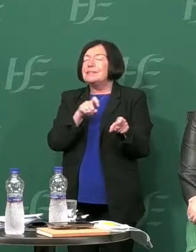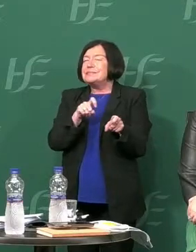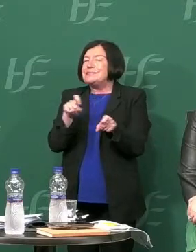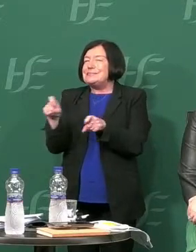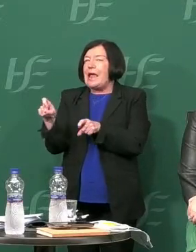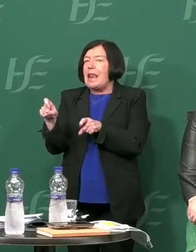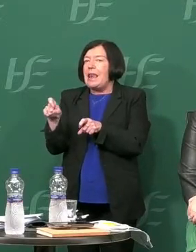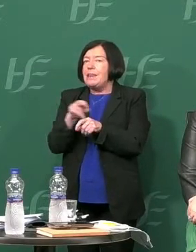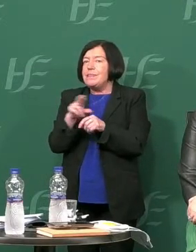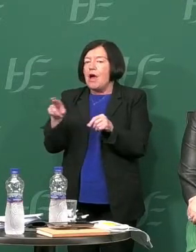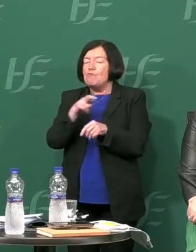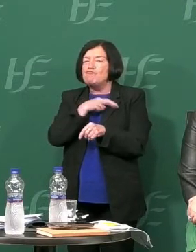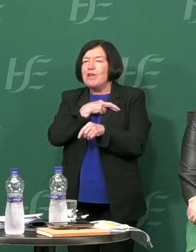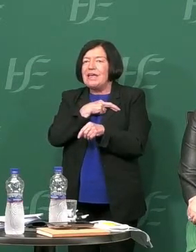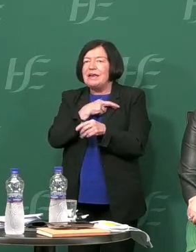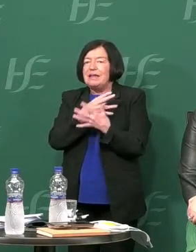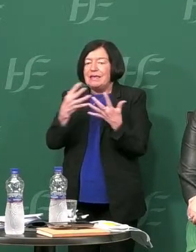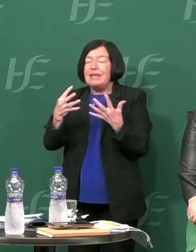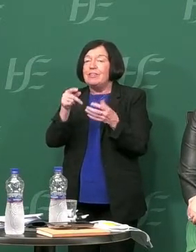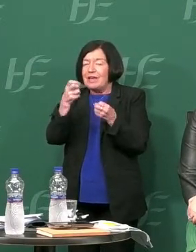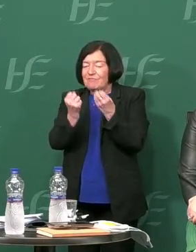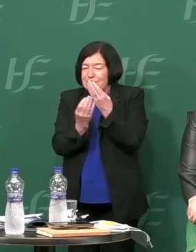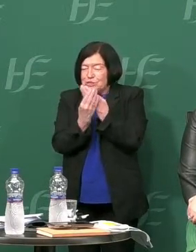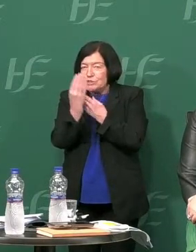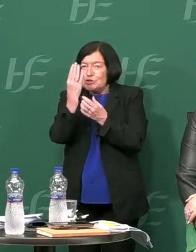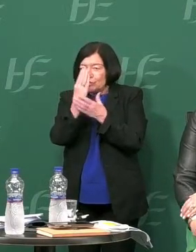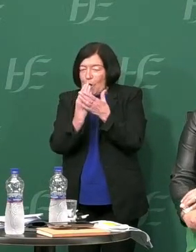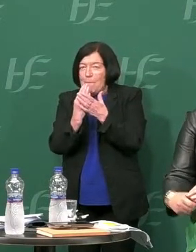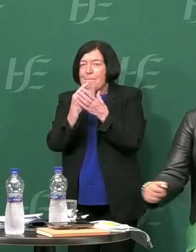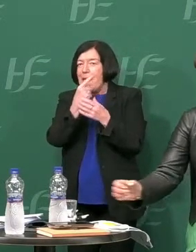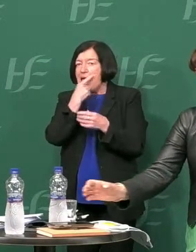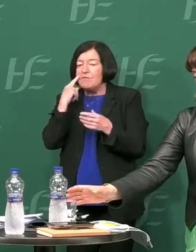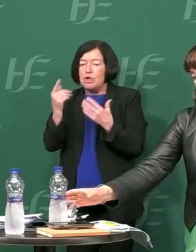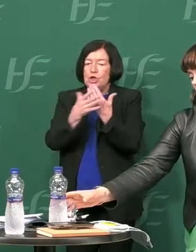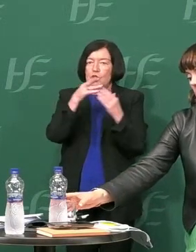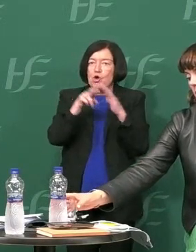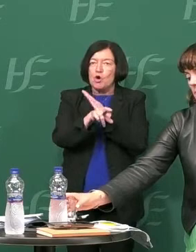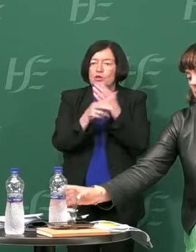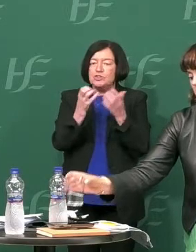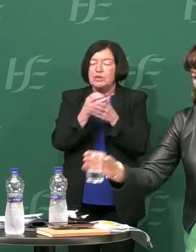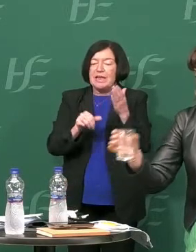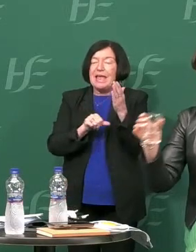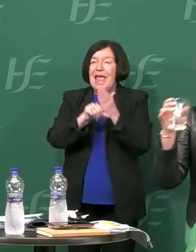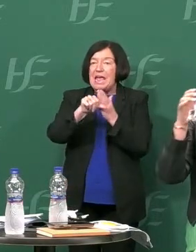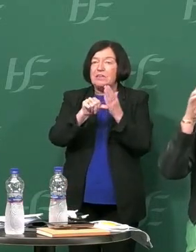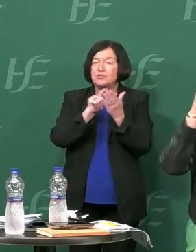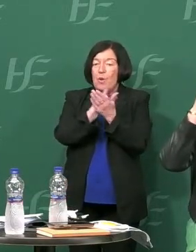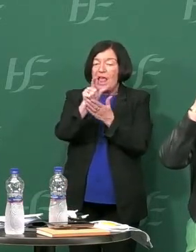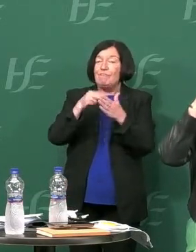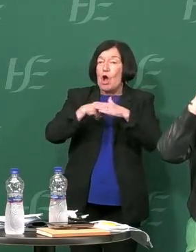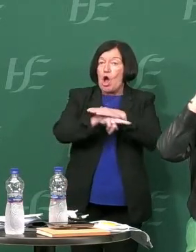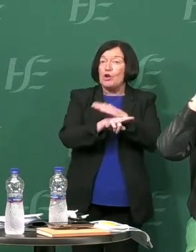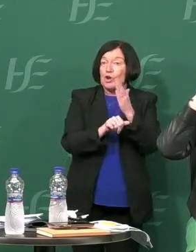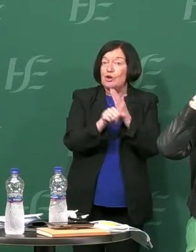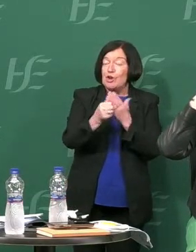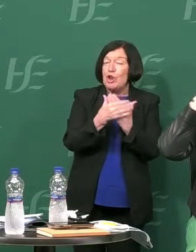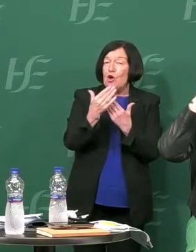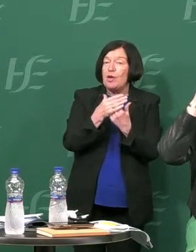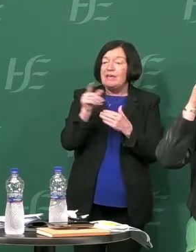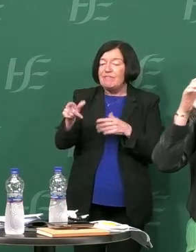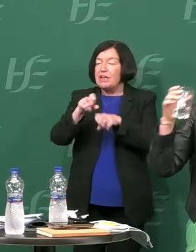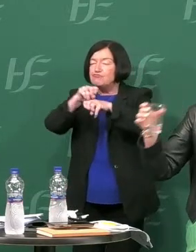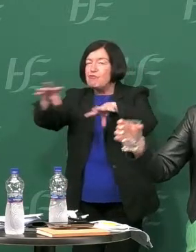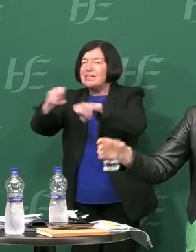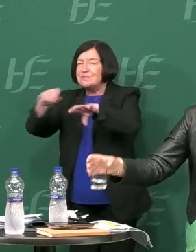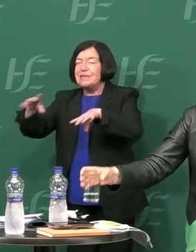not compelling, or there's emerging evidence in terms of younger children below the age of 12, what transmission levels they transmit at. So